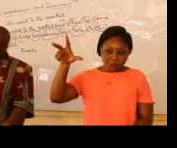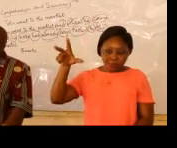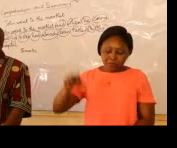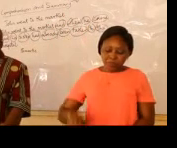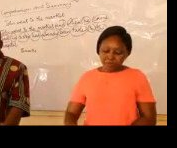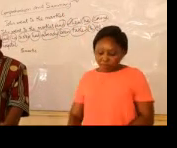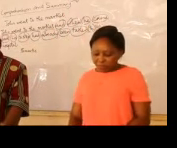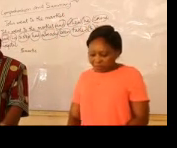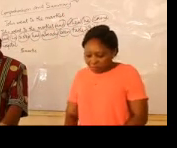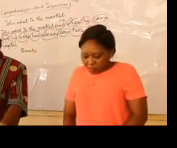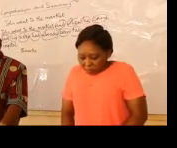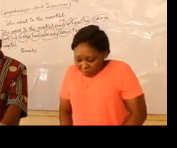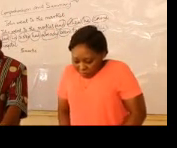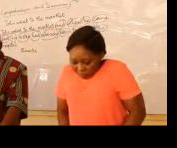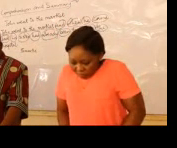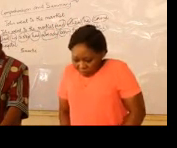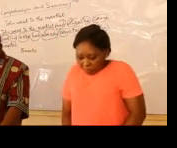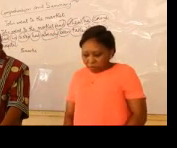can you